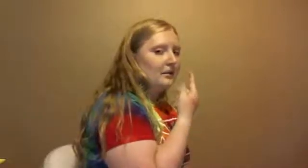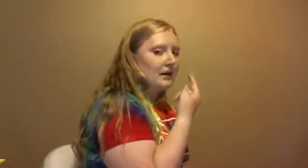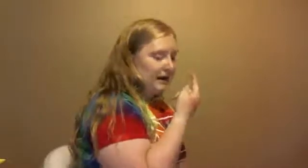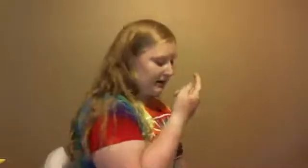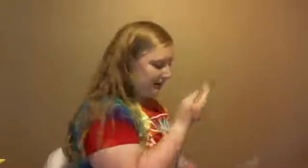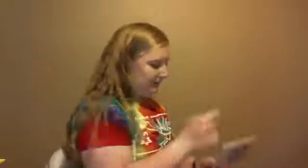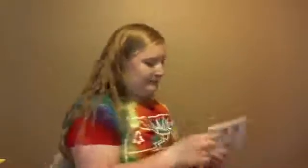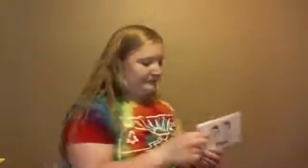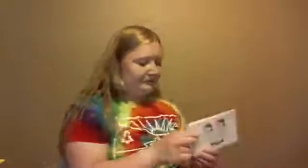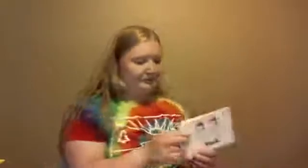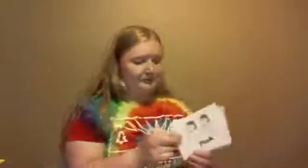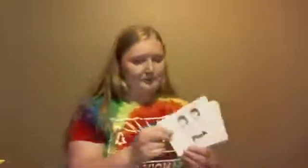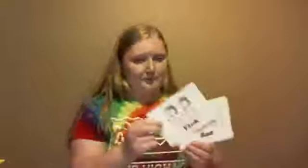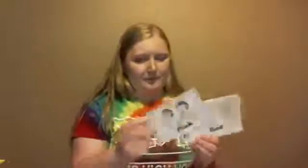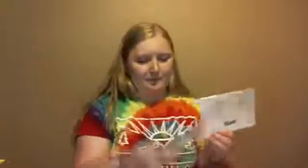Pink.